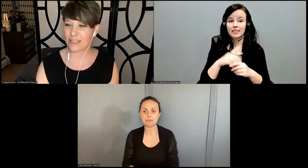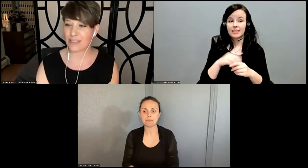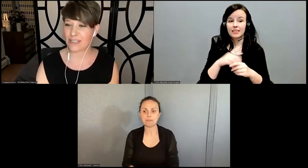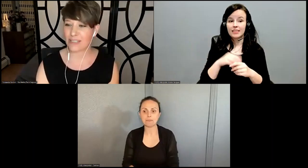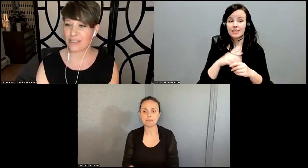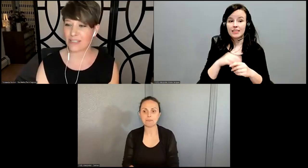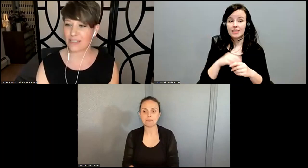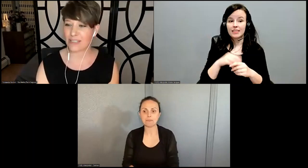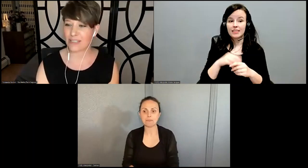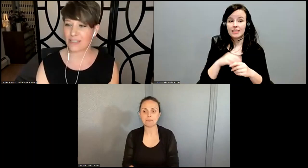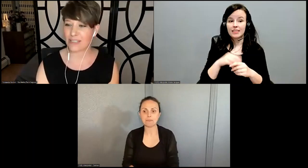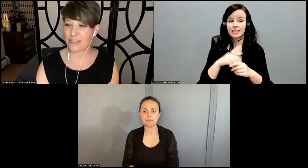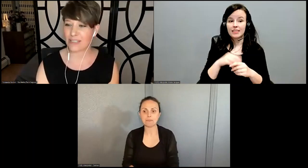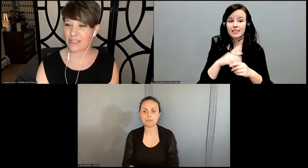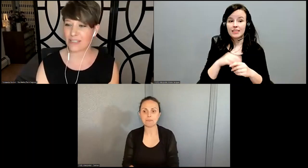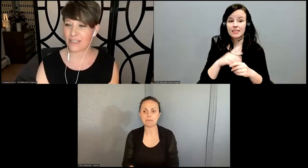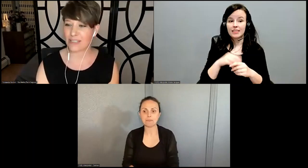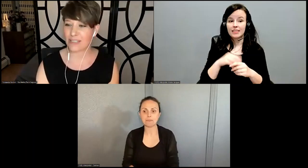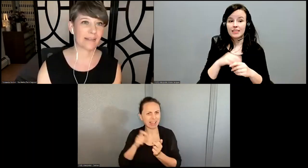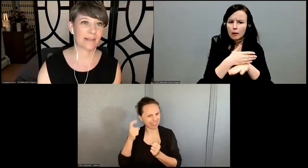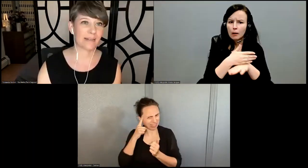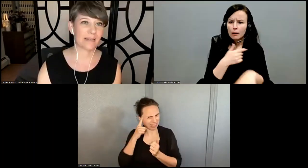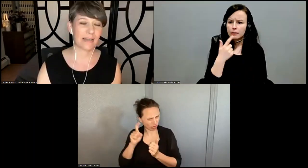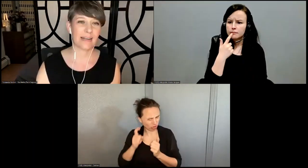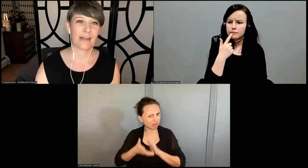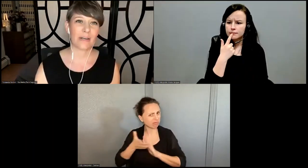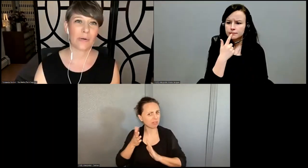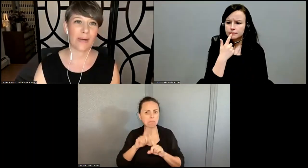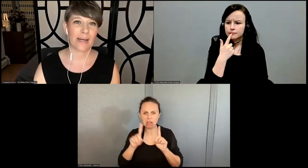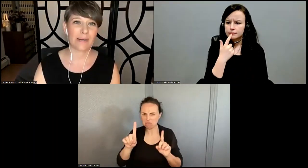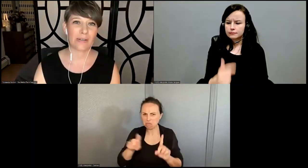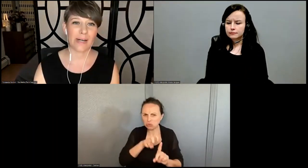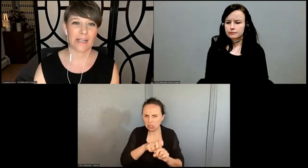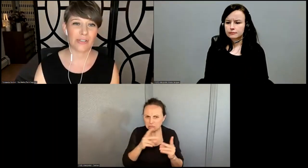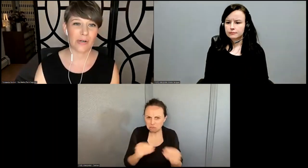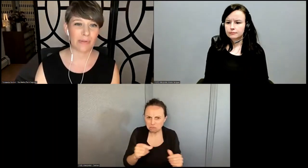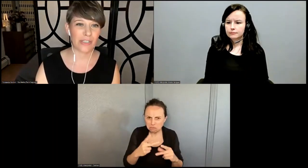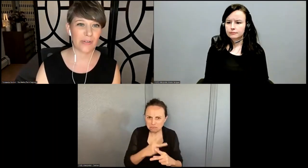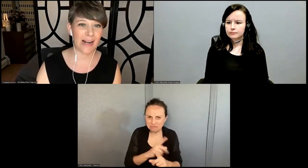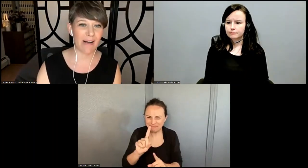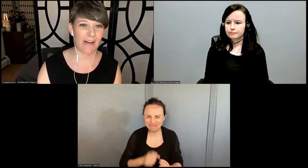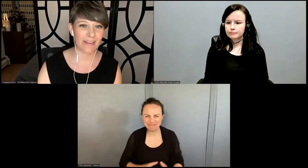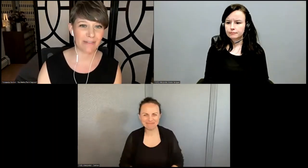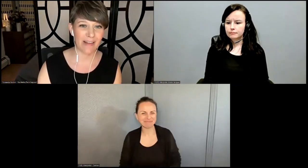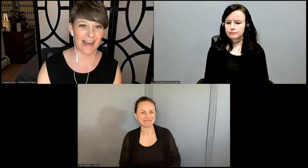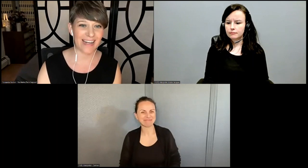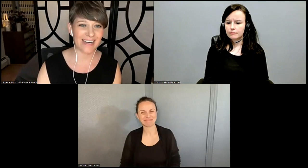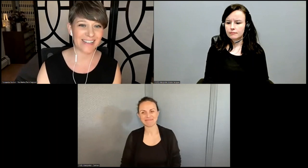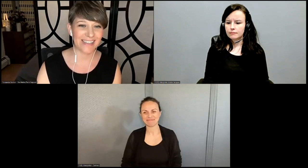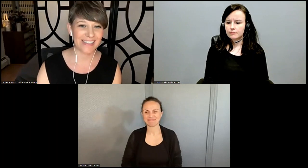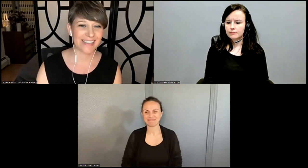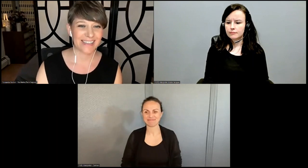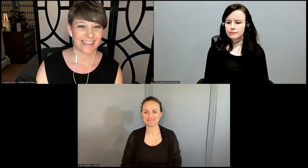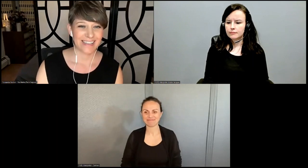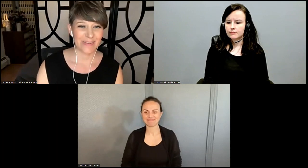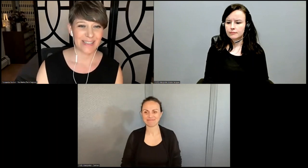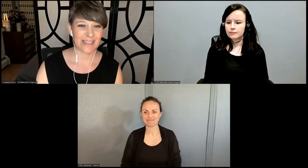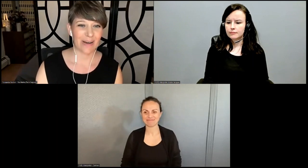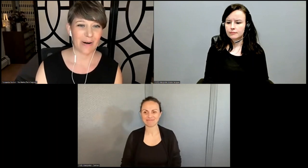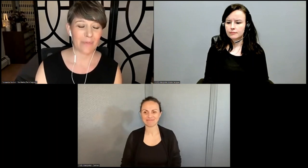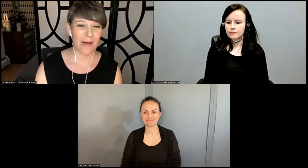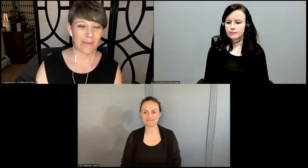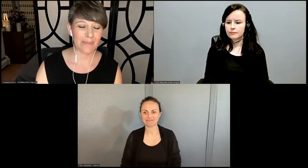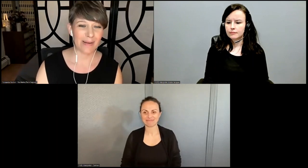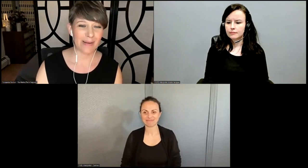let's just double check here what's going on. It should still be working, but quick troubleshooting on the fly here. So this is